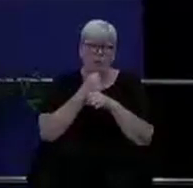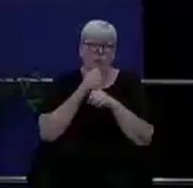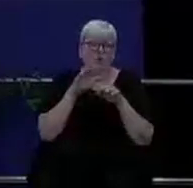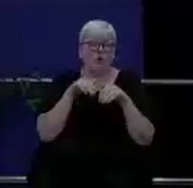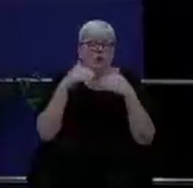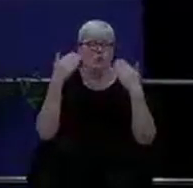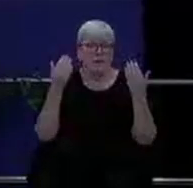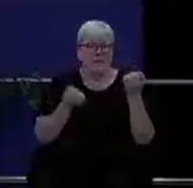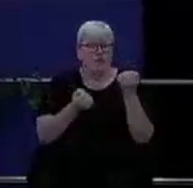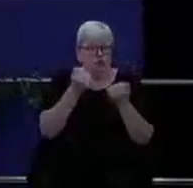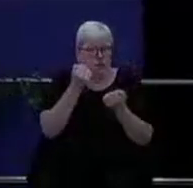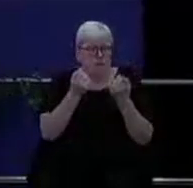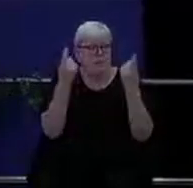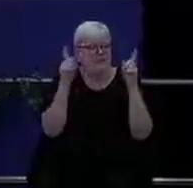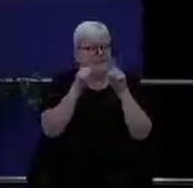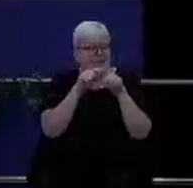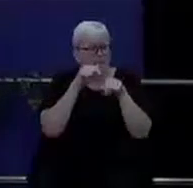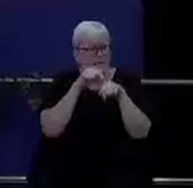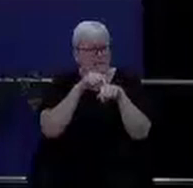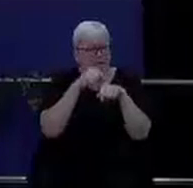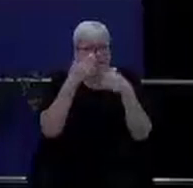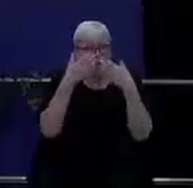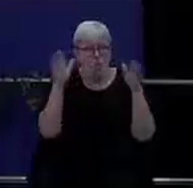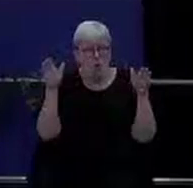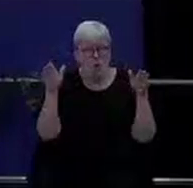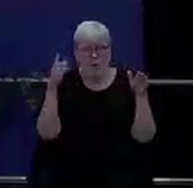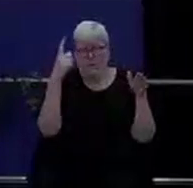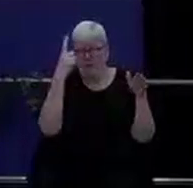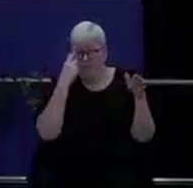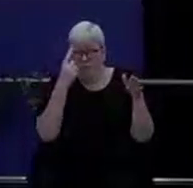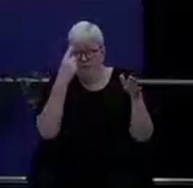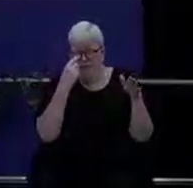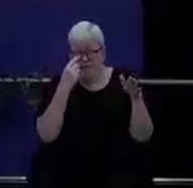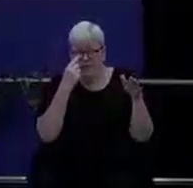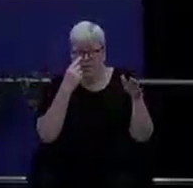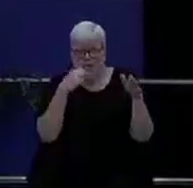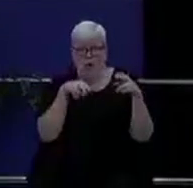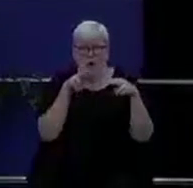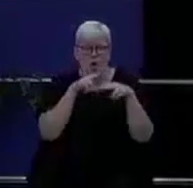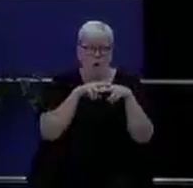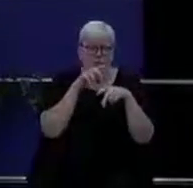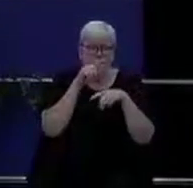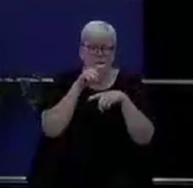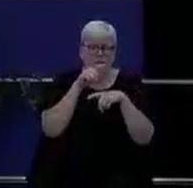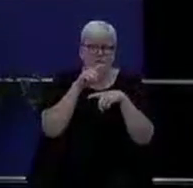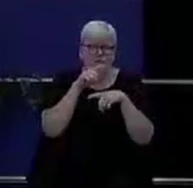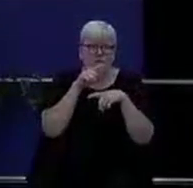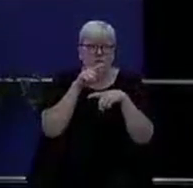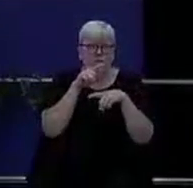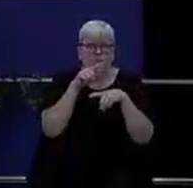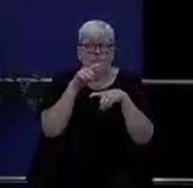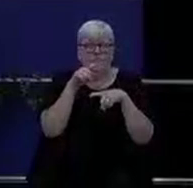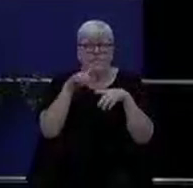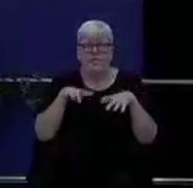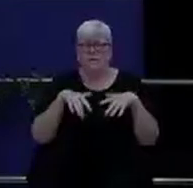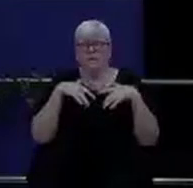without judgment, but at the same time open the possibility yourself to the possibility of their having